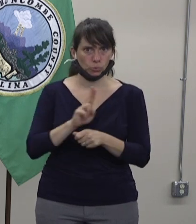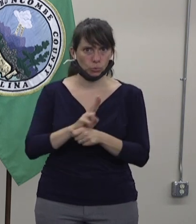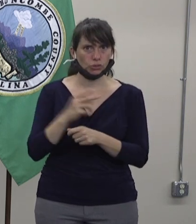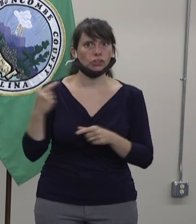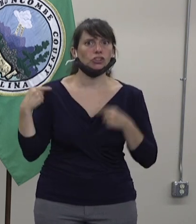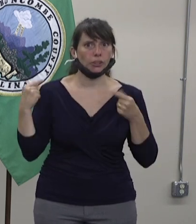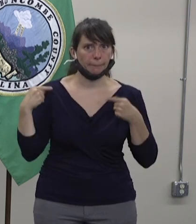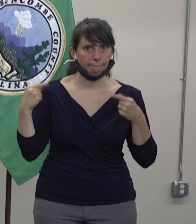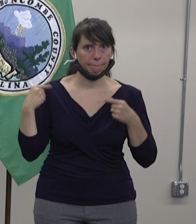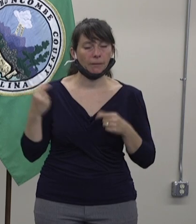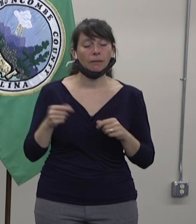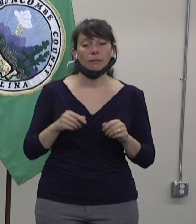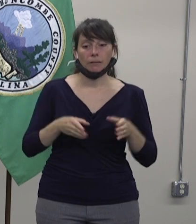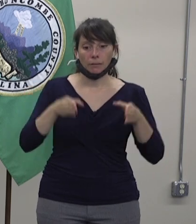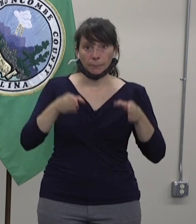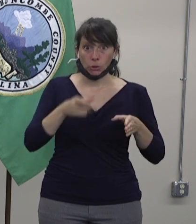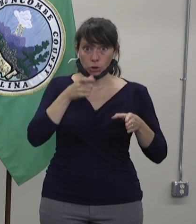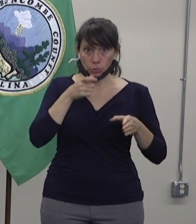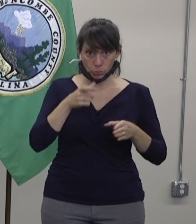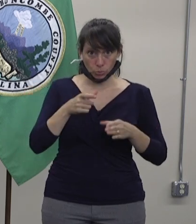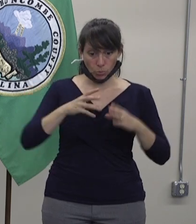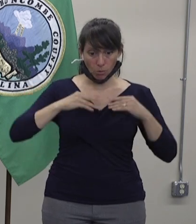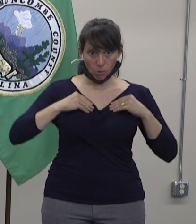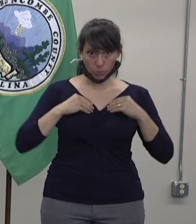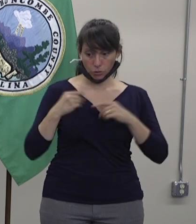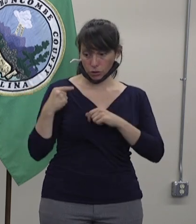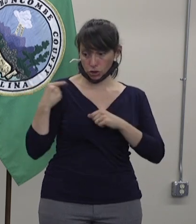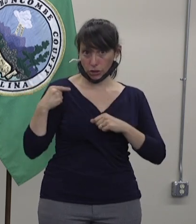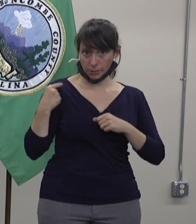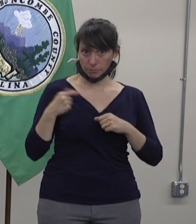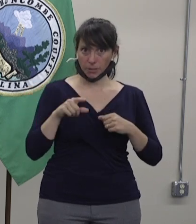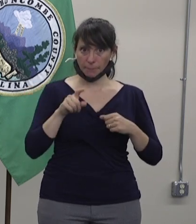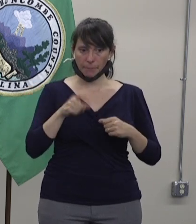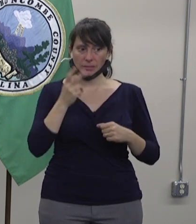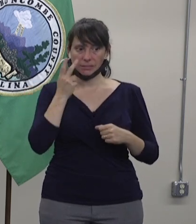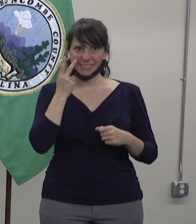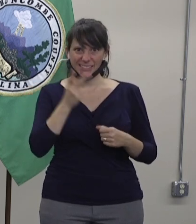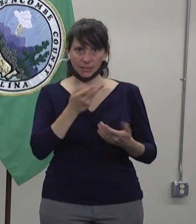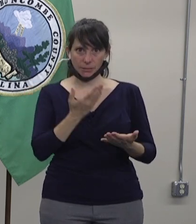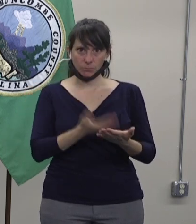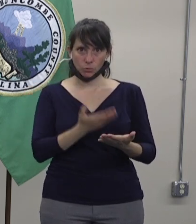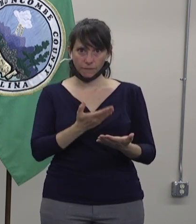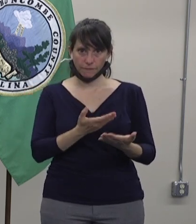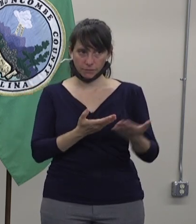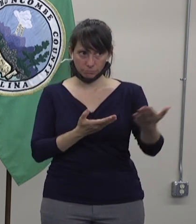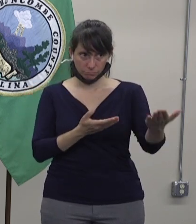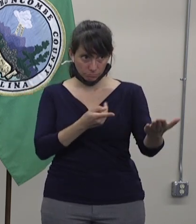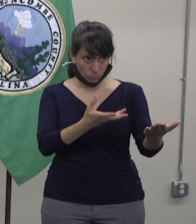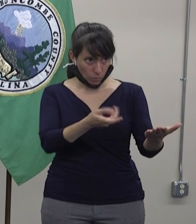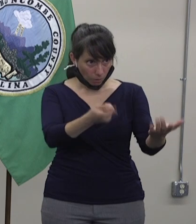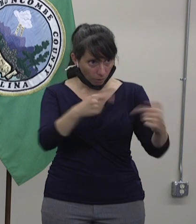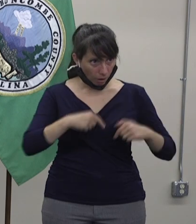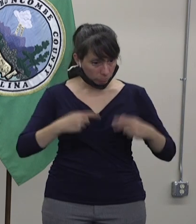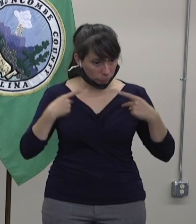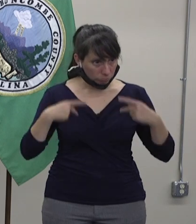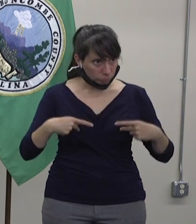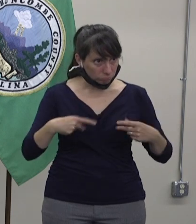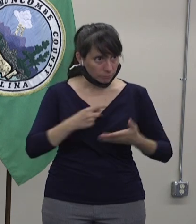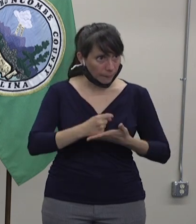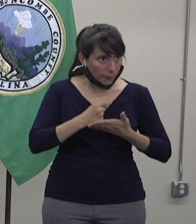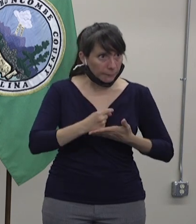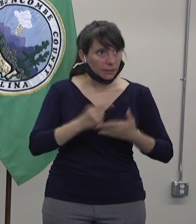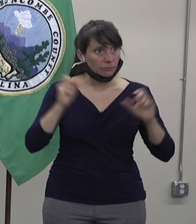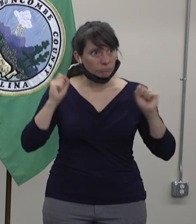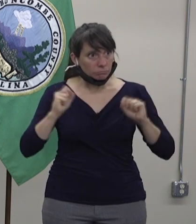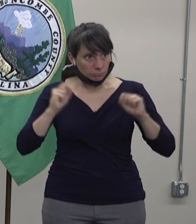are required to verify that these clients have signed letters from their doctor for this exception.